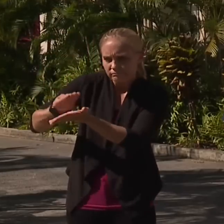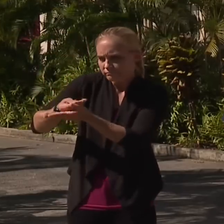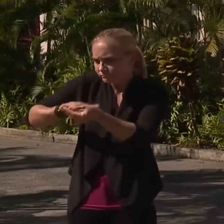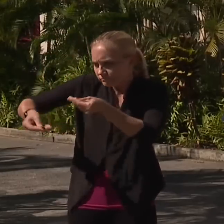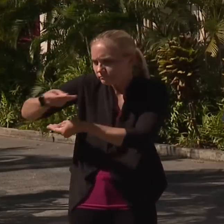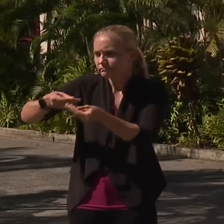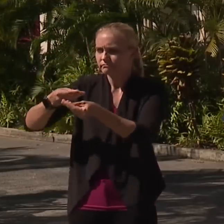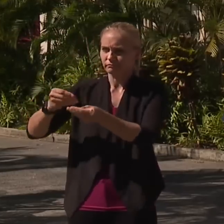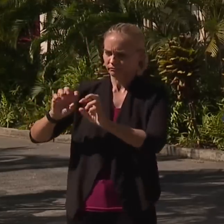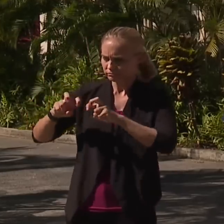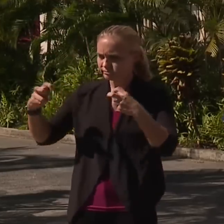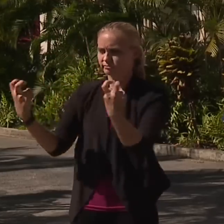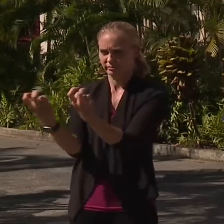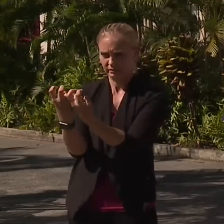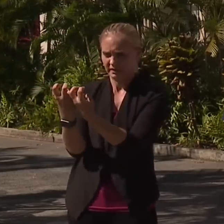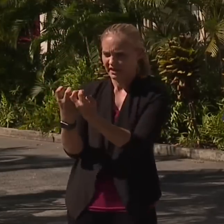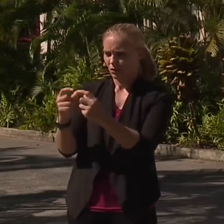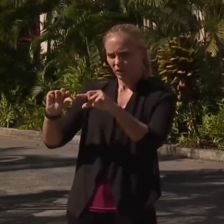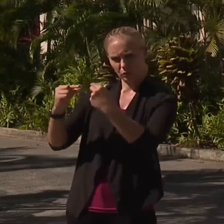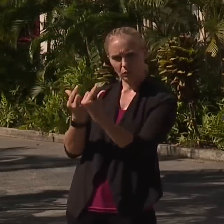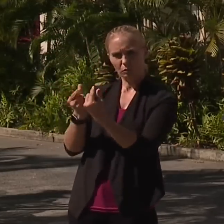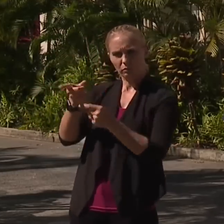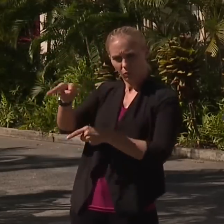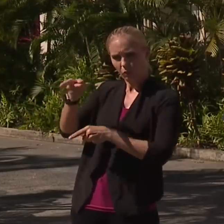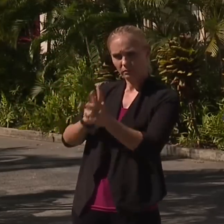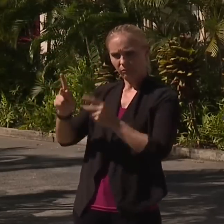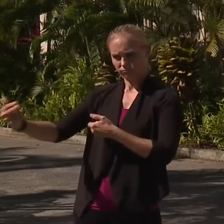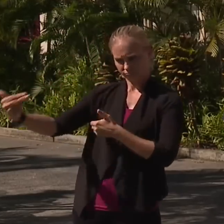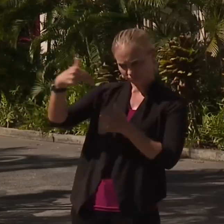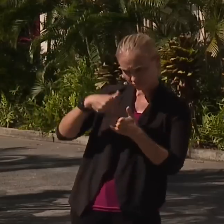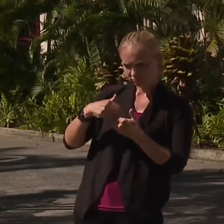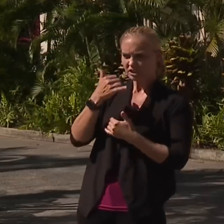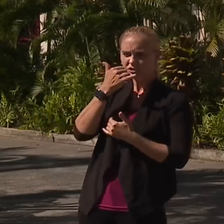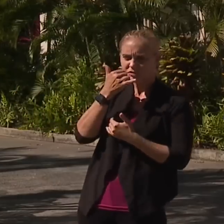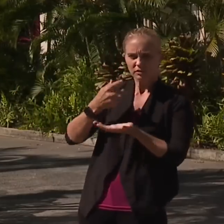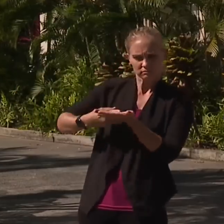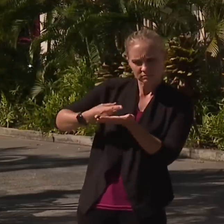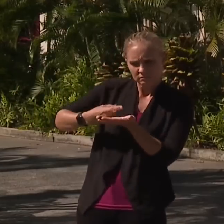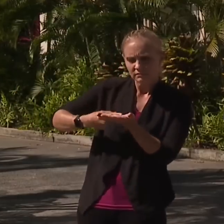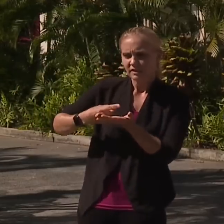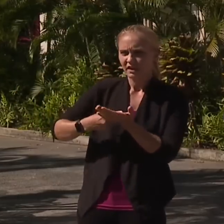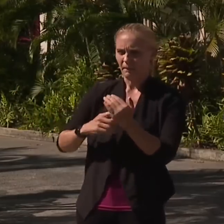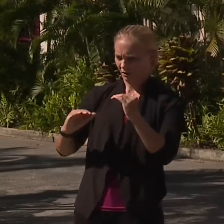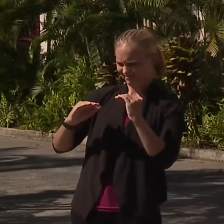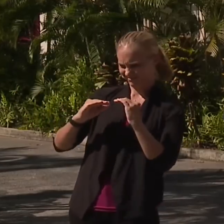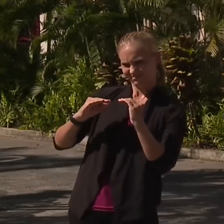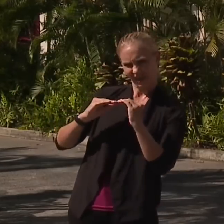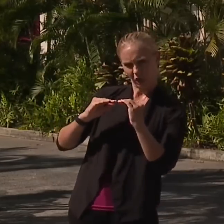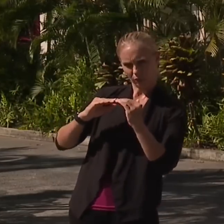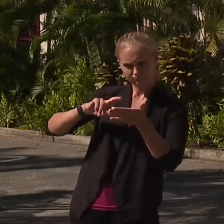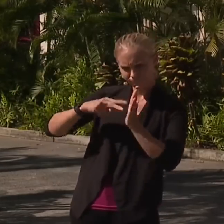but a group of their members that were invited. And we spent a lot of time talking about fairness.